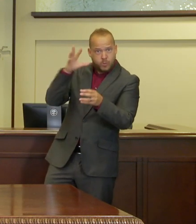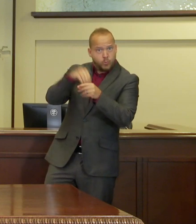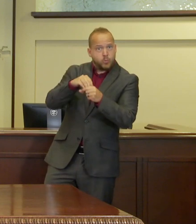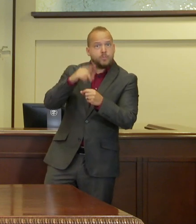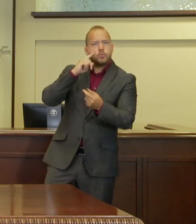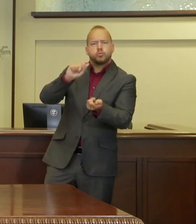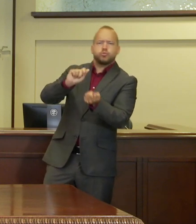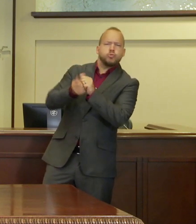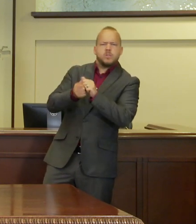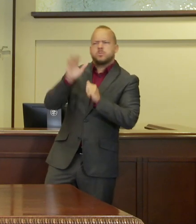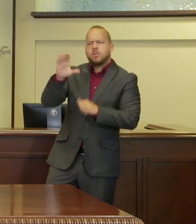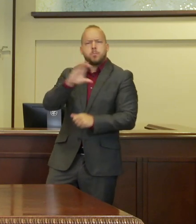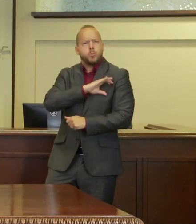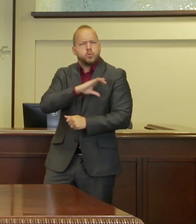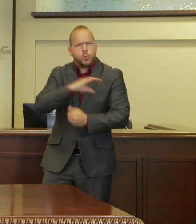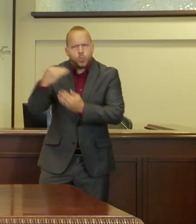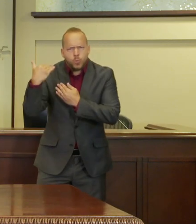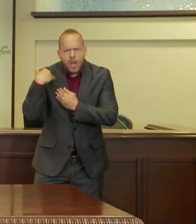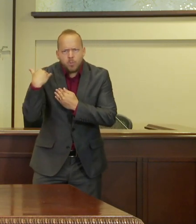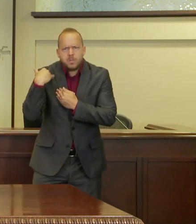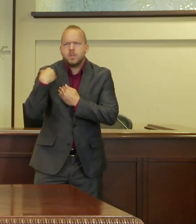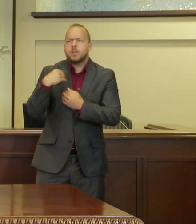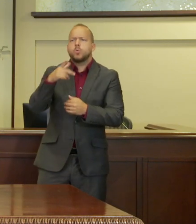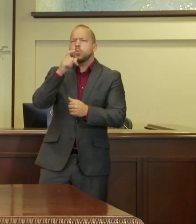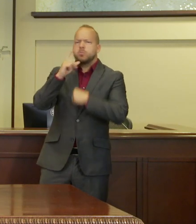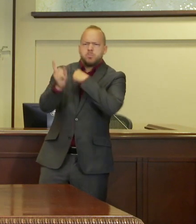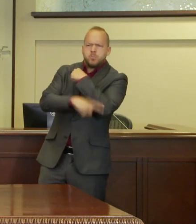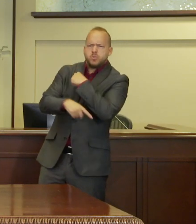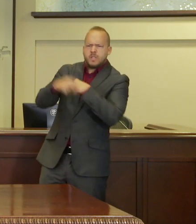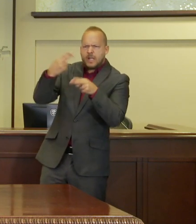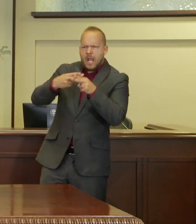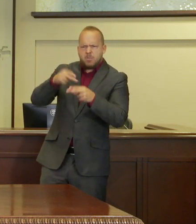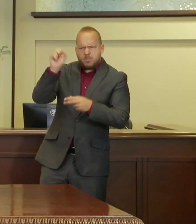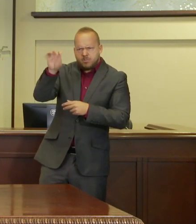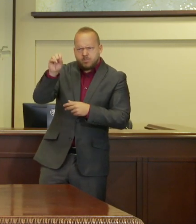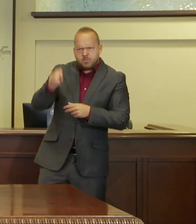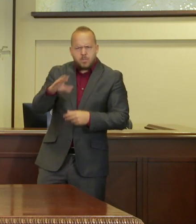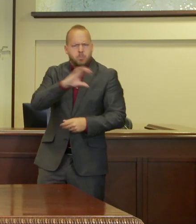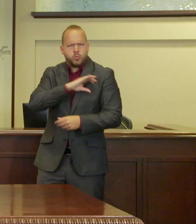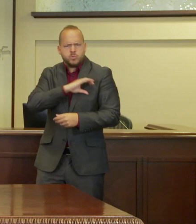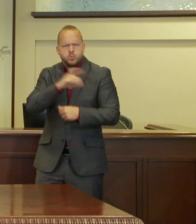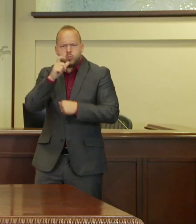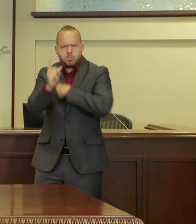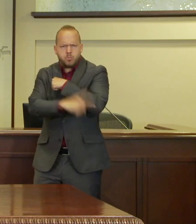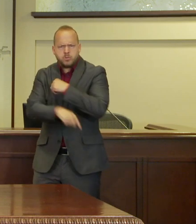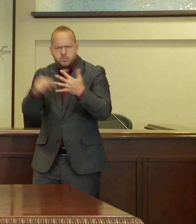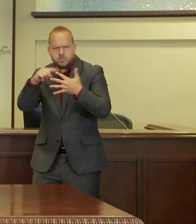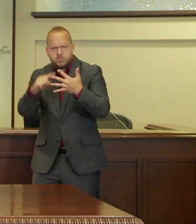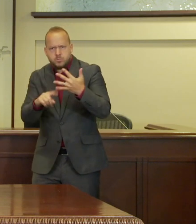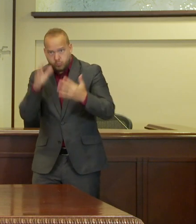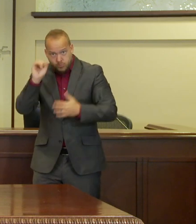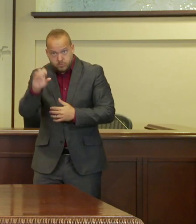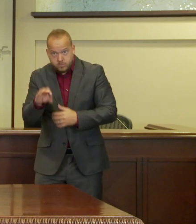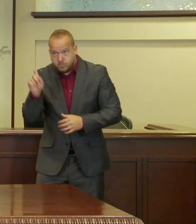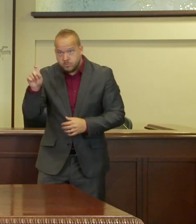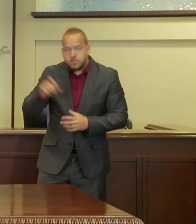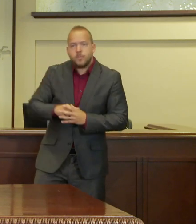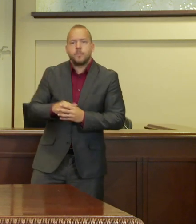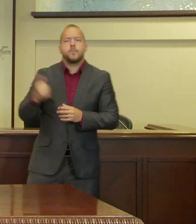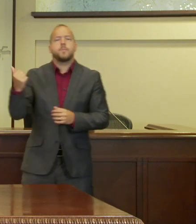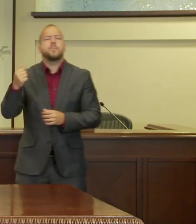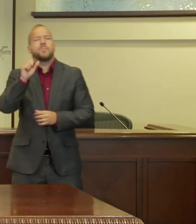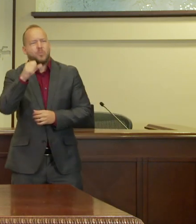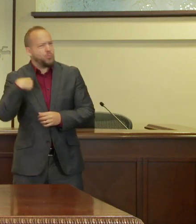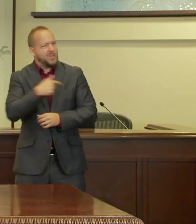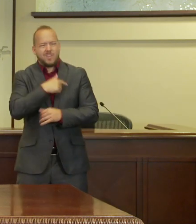as releasing the names of officers disciplined by the Bureau? Well, all of this is, of course, on the table for bargaining, but you know